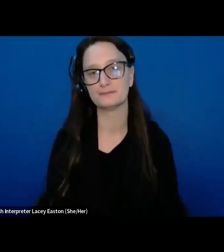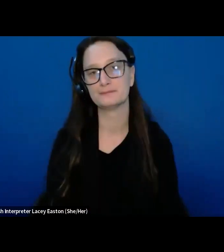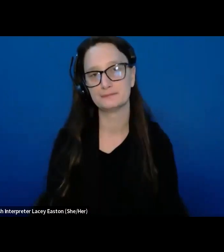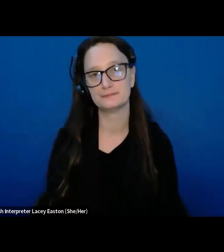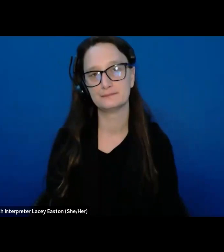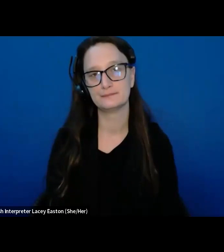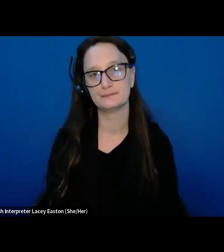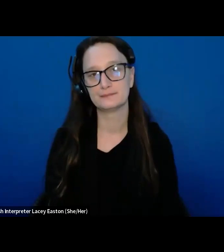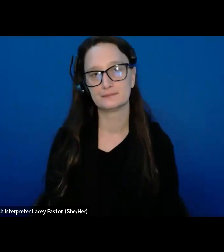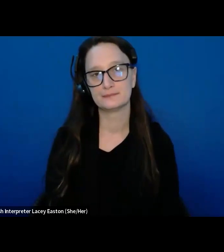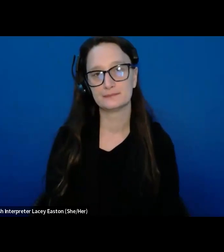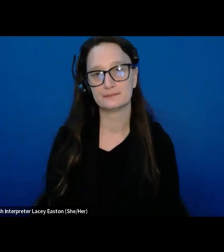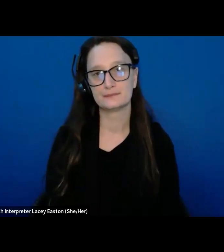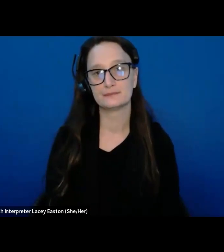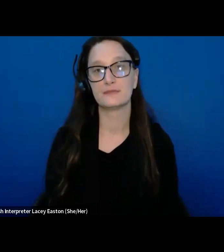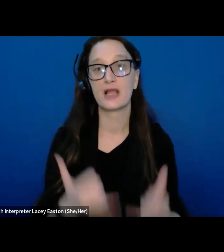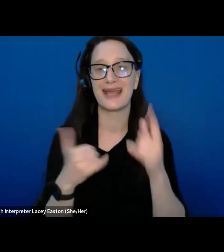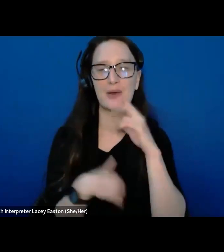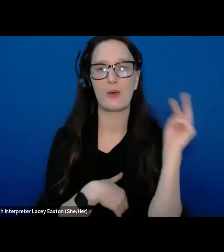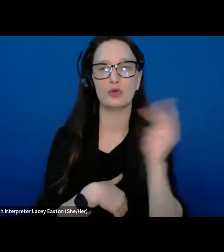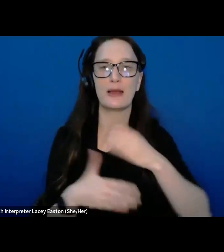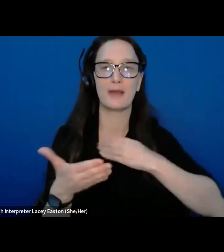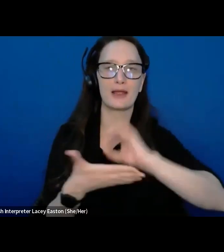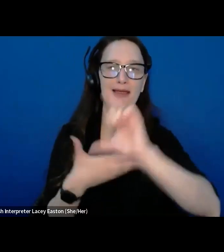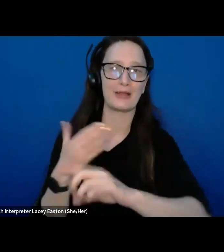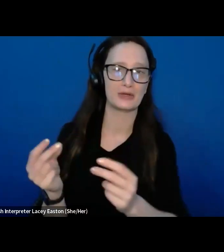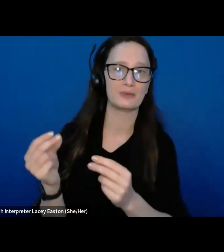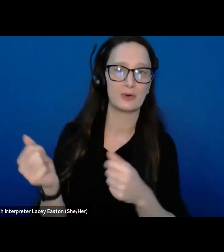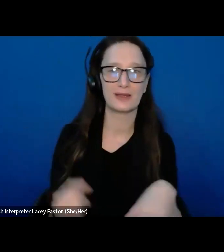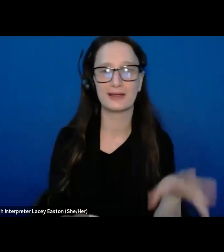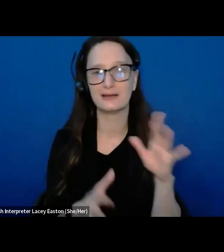here. And I'm gonna go over to my calendar real quick. If let's see,